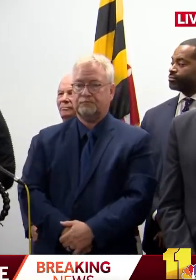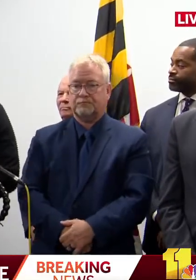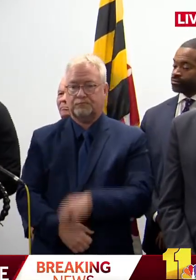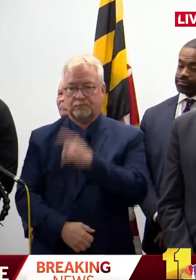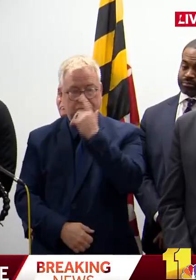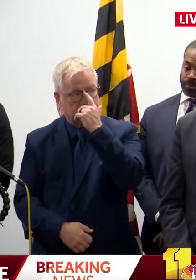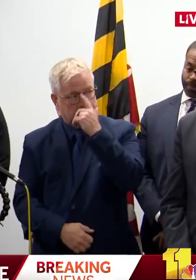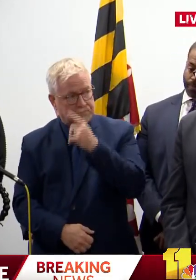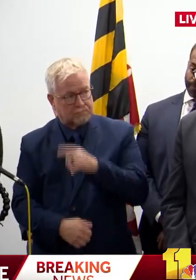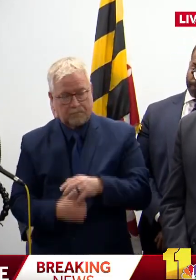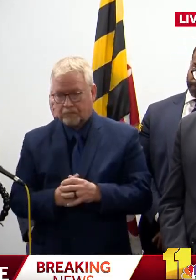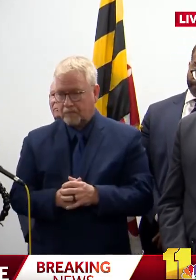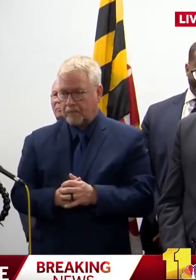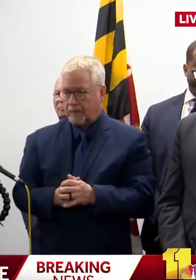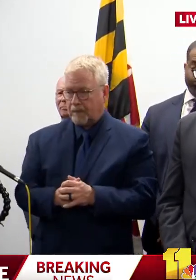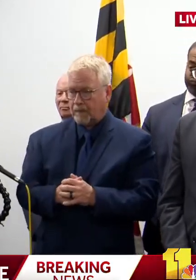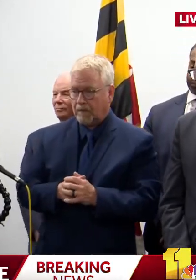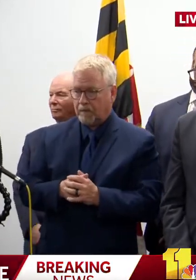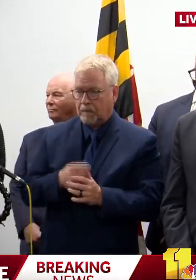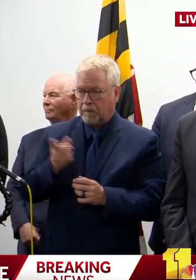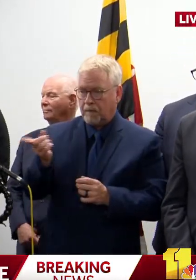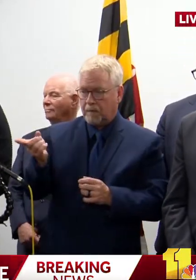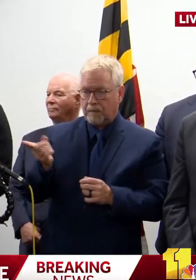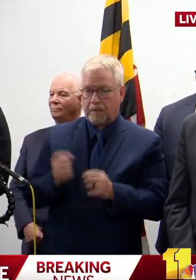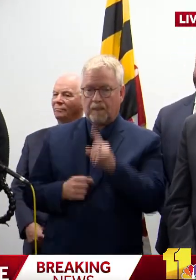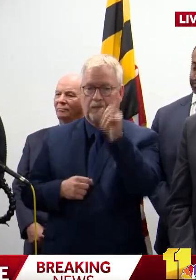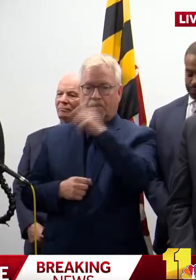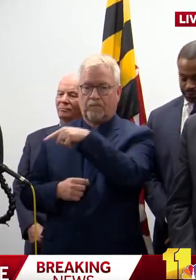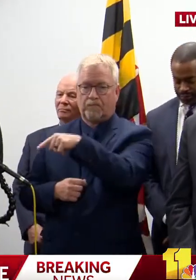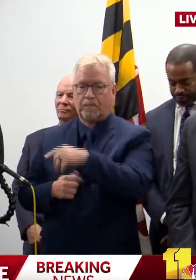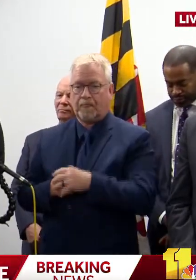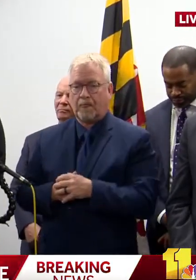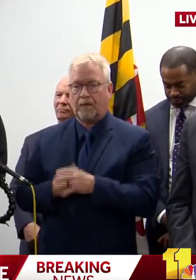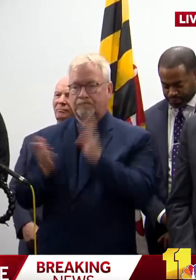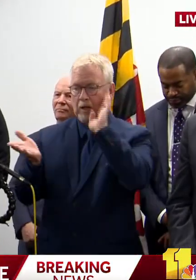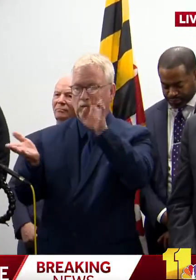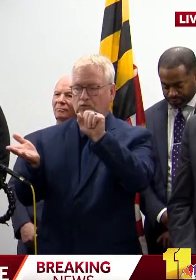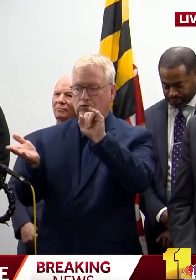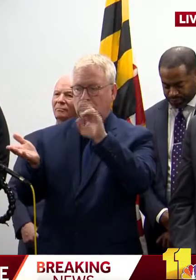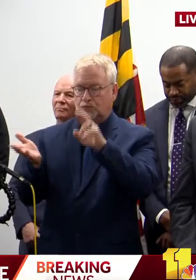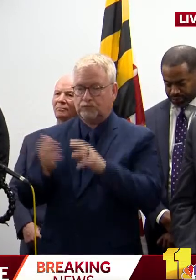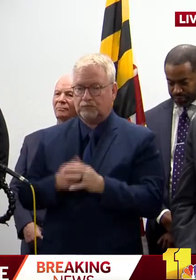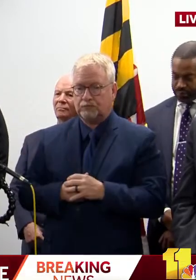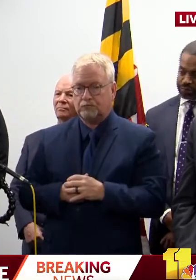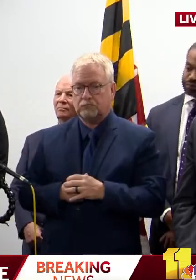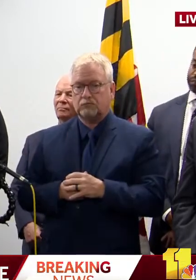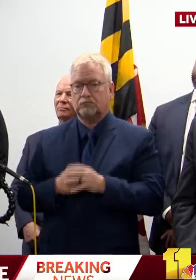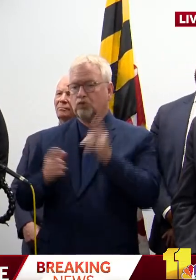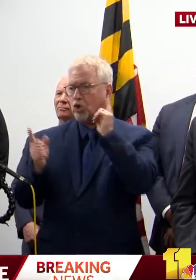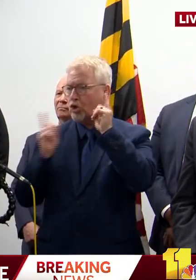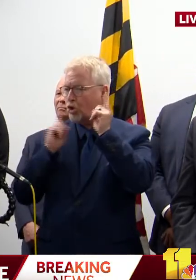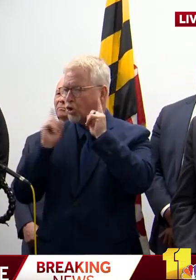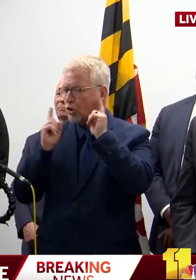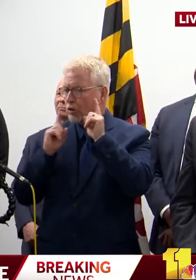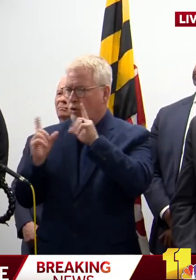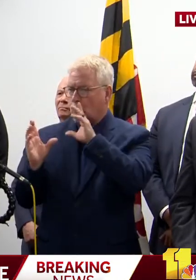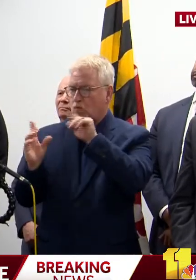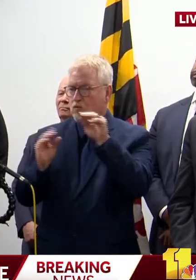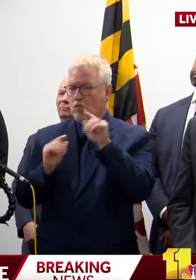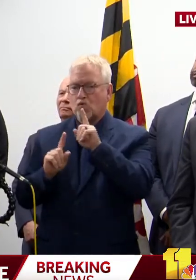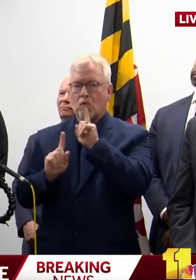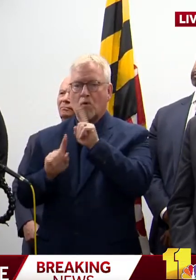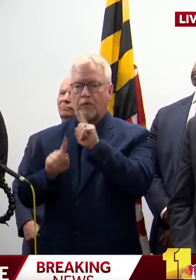Thank you all. I'm going to take some questions. Start with Aaron Costin first. Hi, sir. We've heard a lot of reports that the ship had